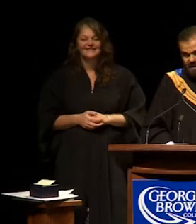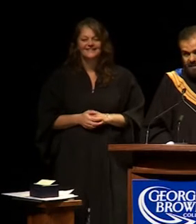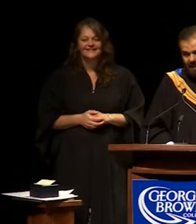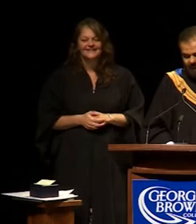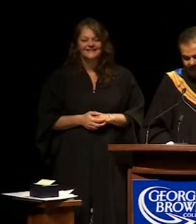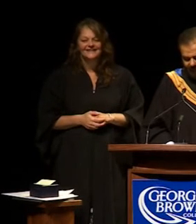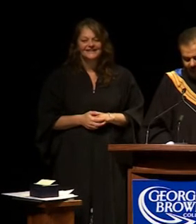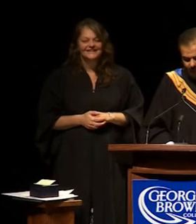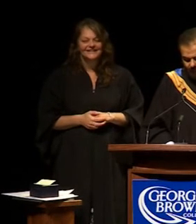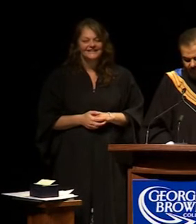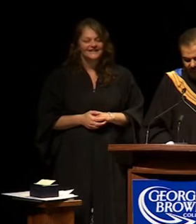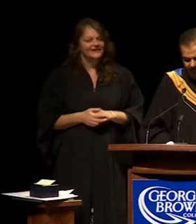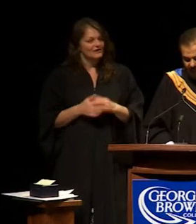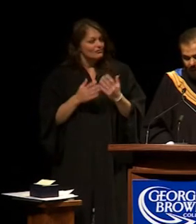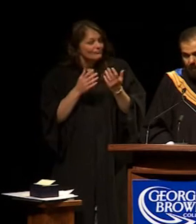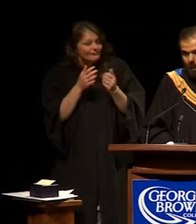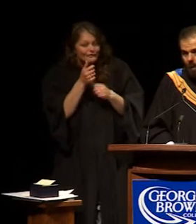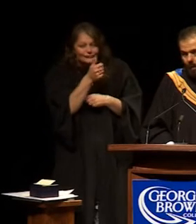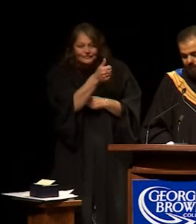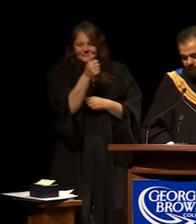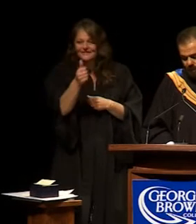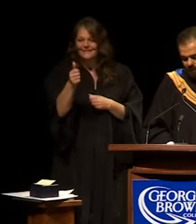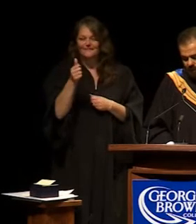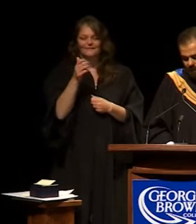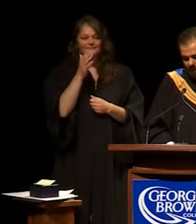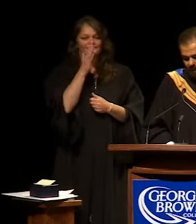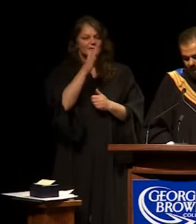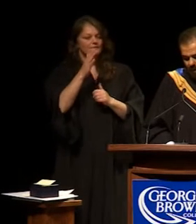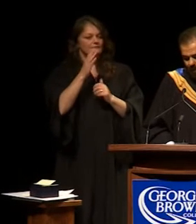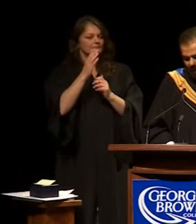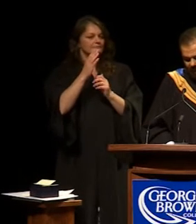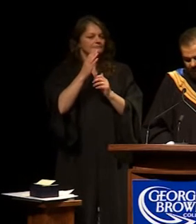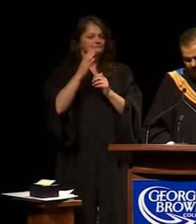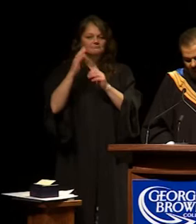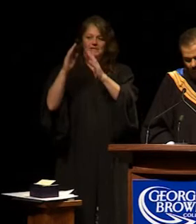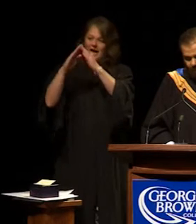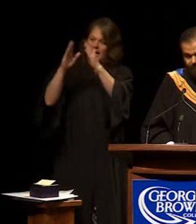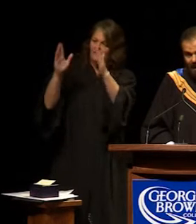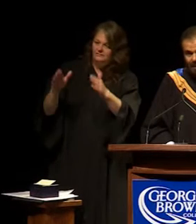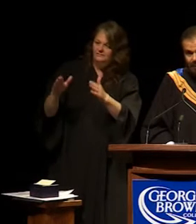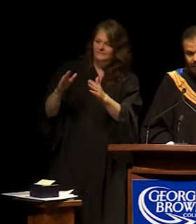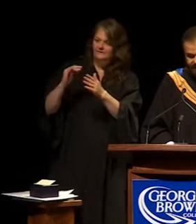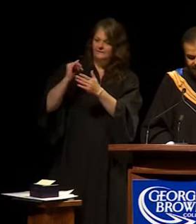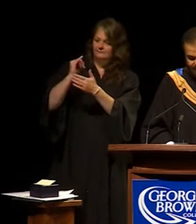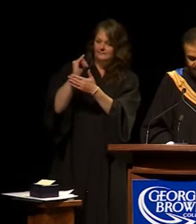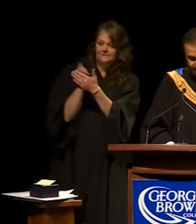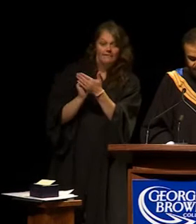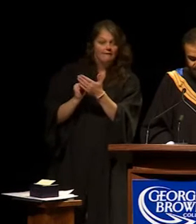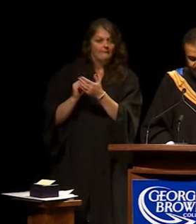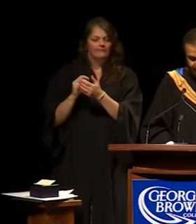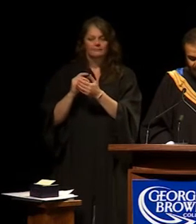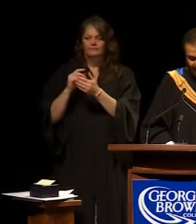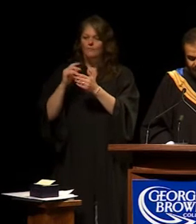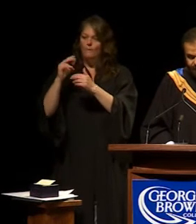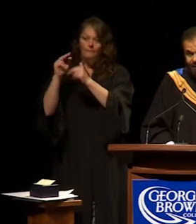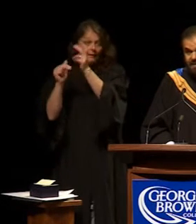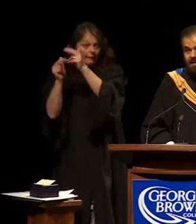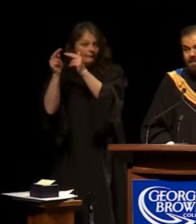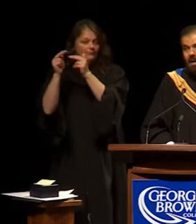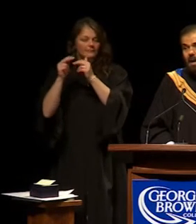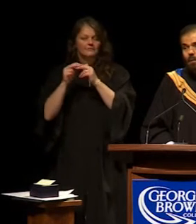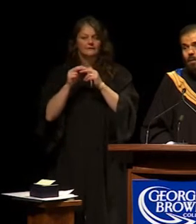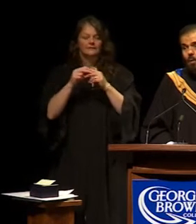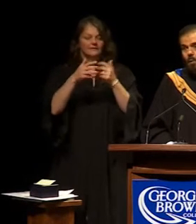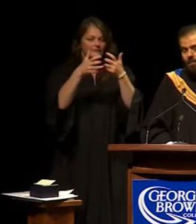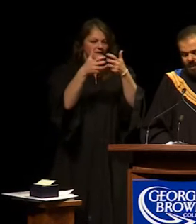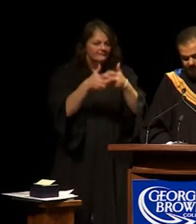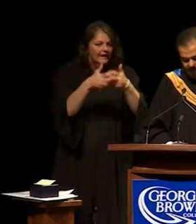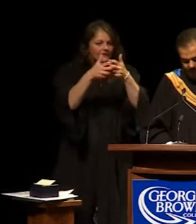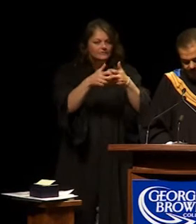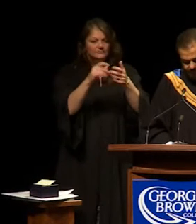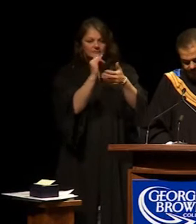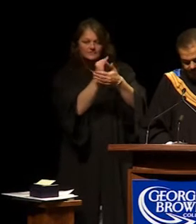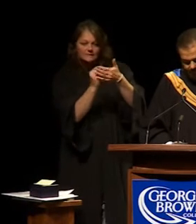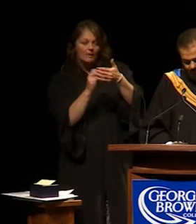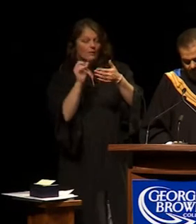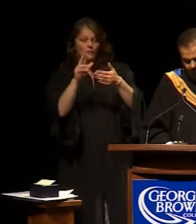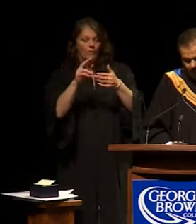will design and build our homes, manage our factories, and fix our